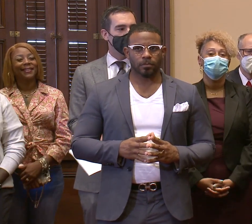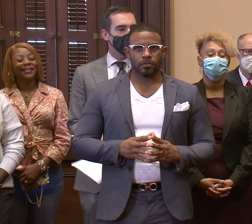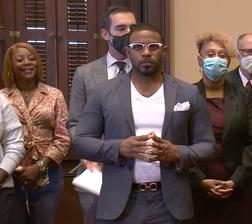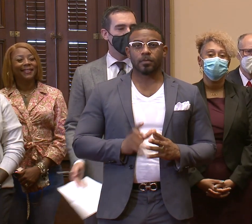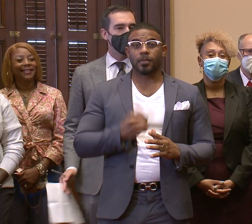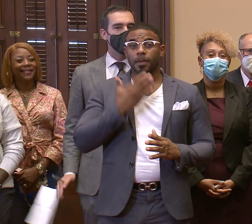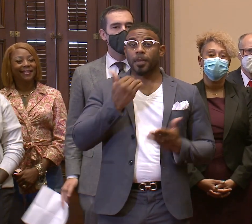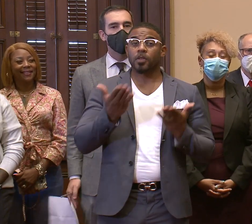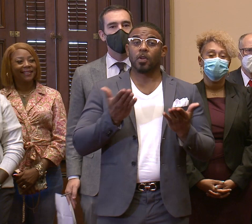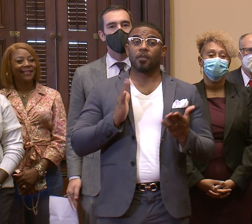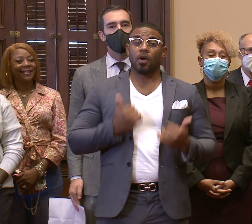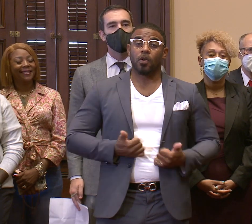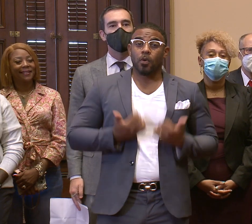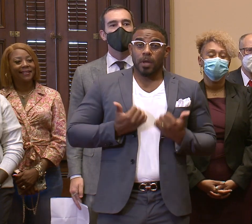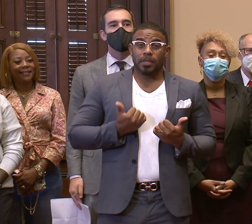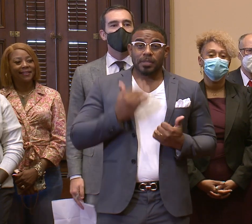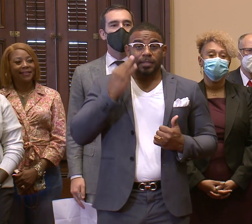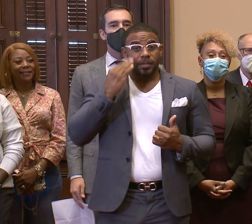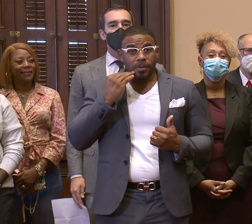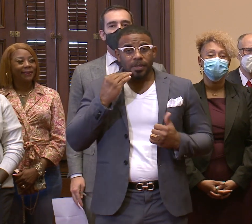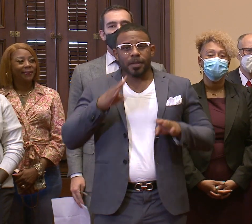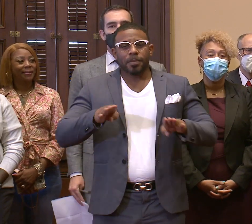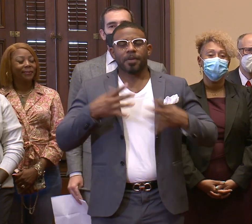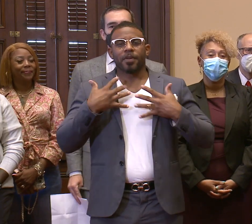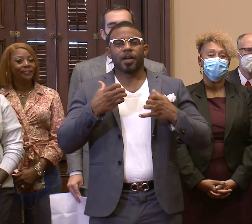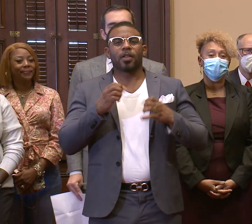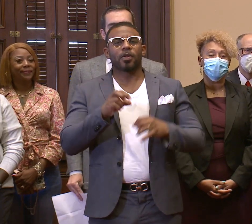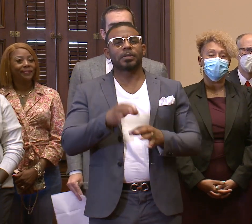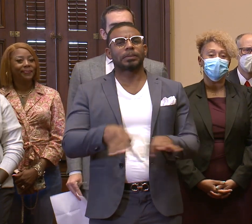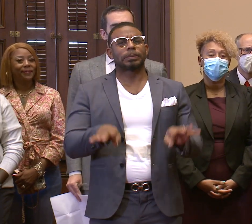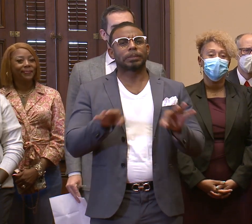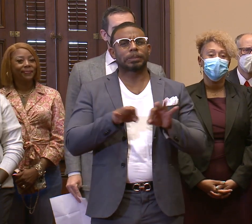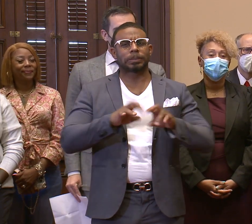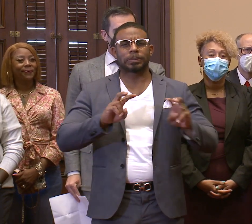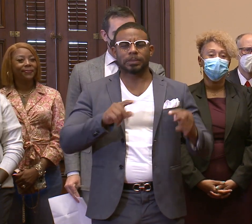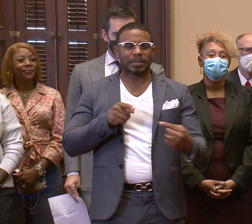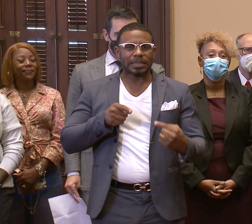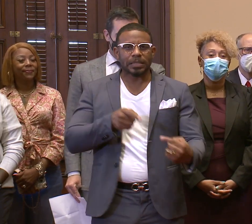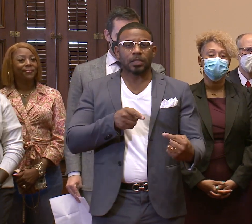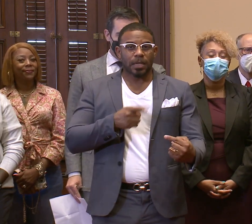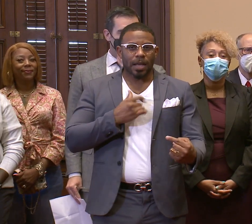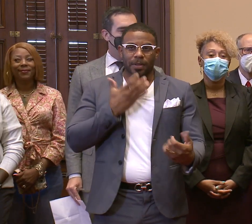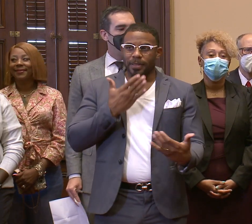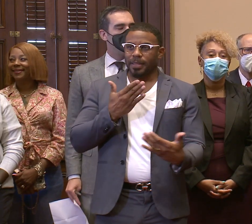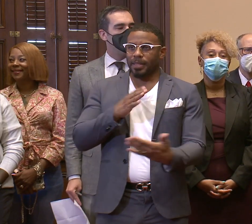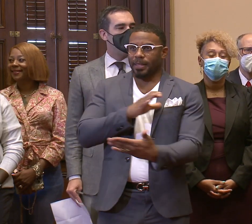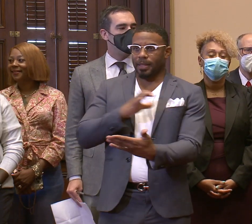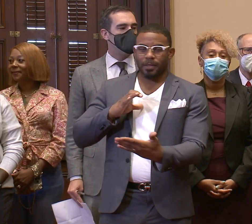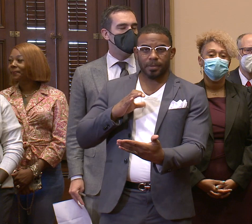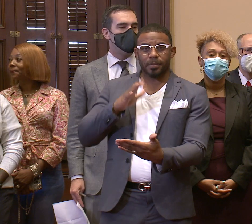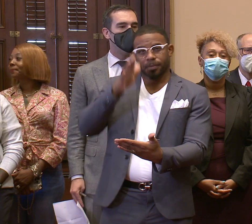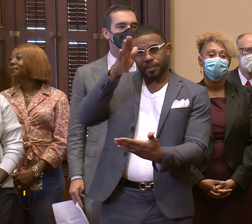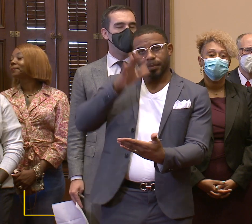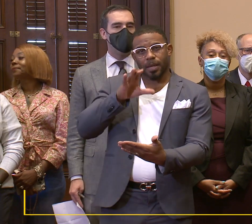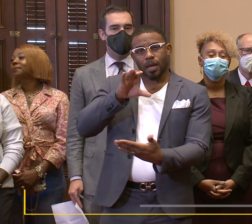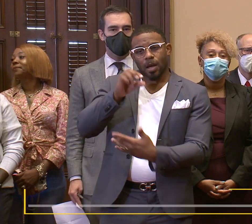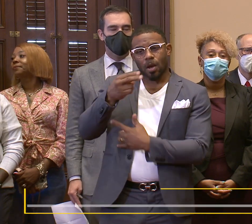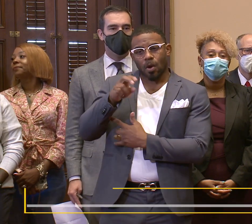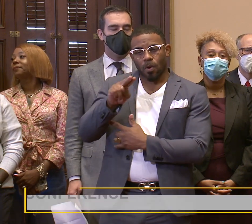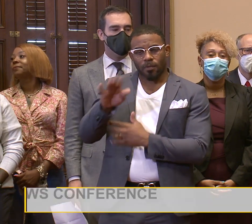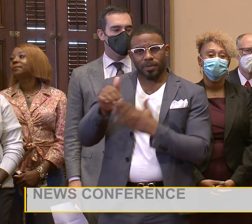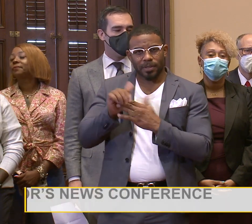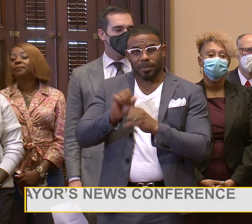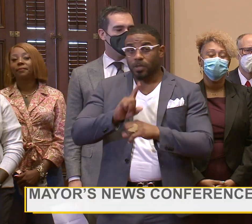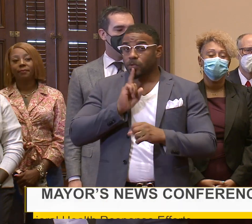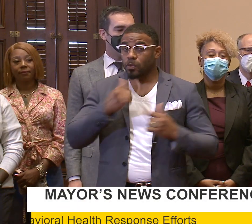to best serve our residents experiencing behavioral health crises. I want to again thank Councilman Cohen for his leadership in making